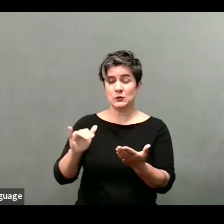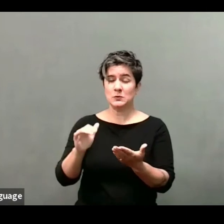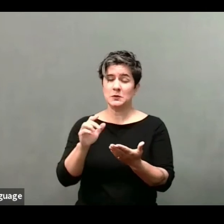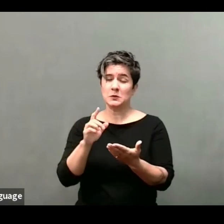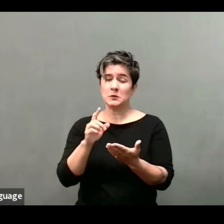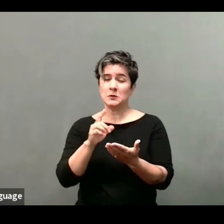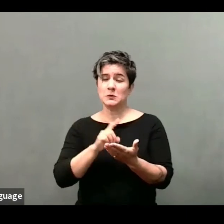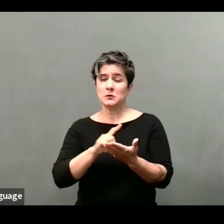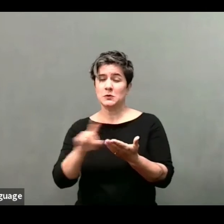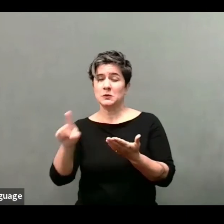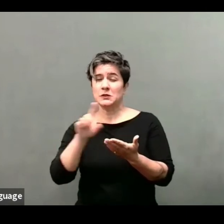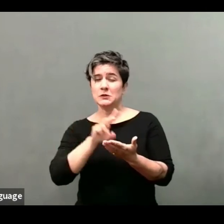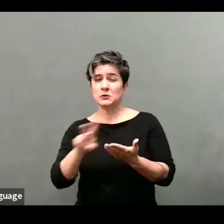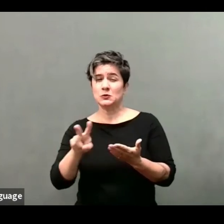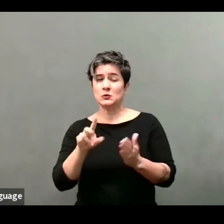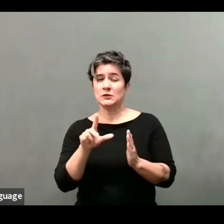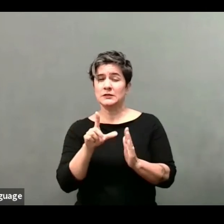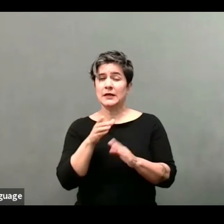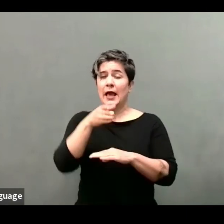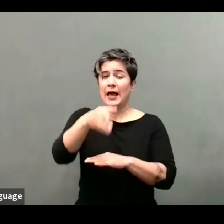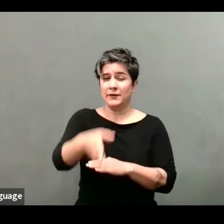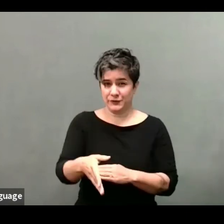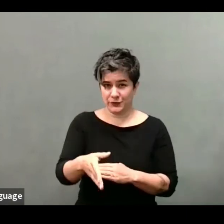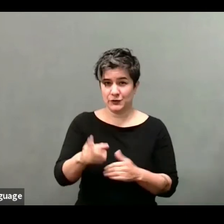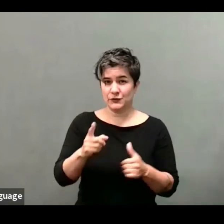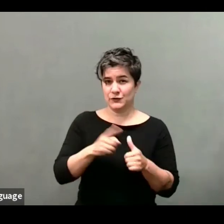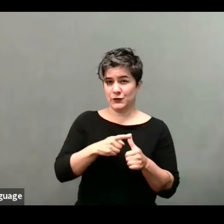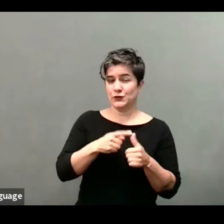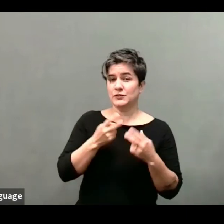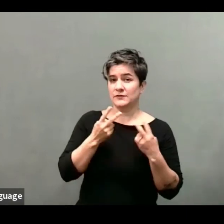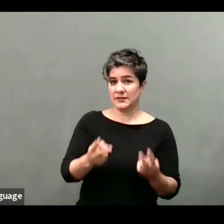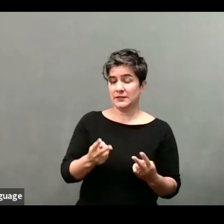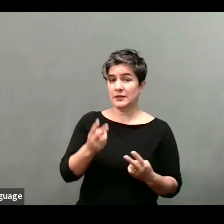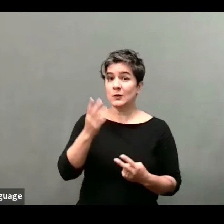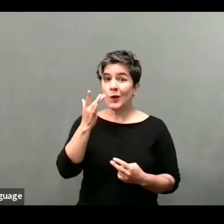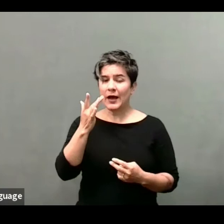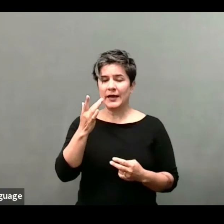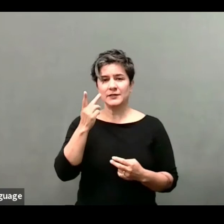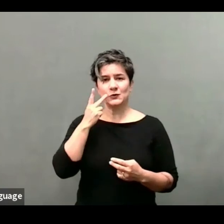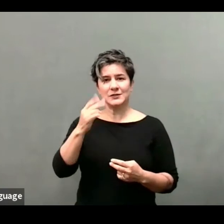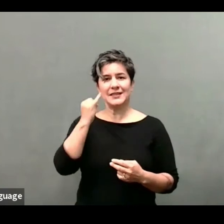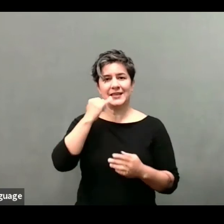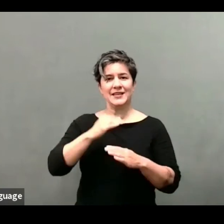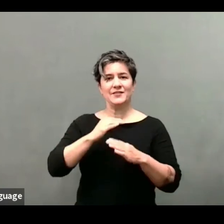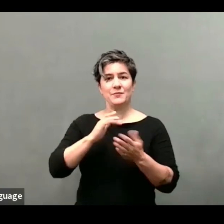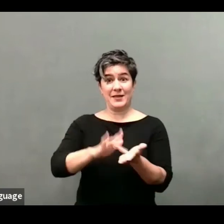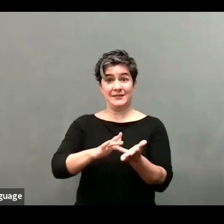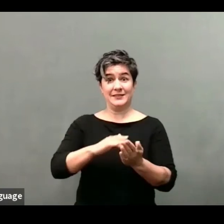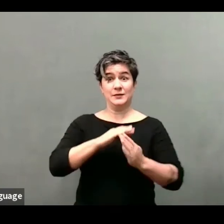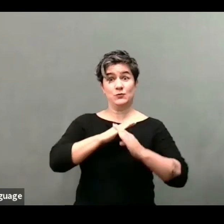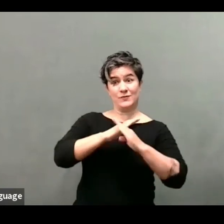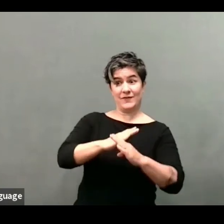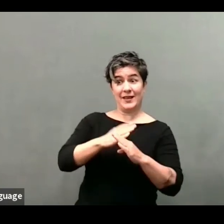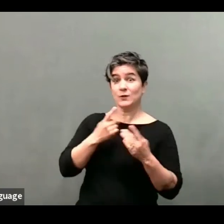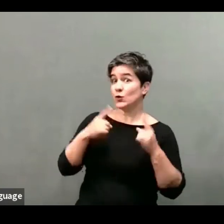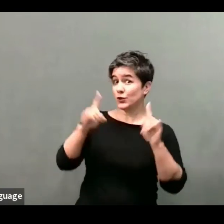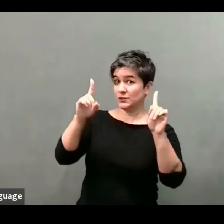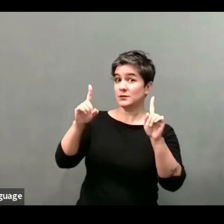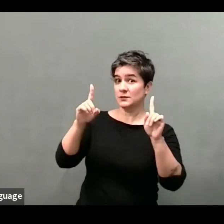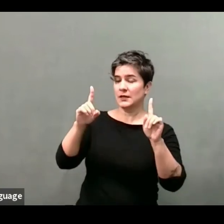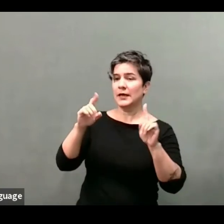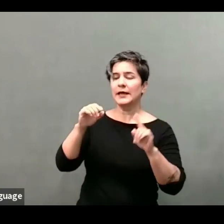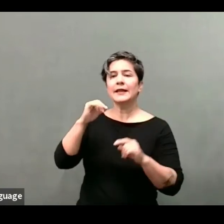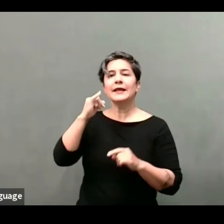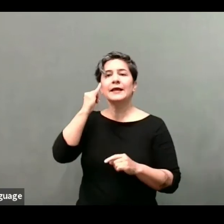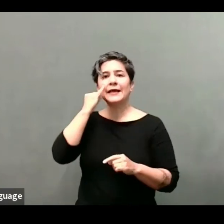weeks after the visit, just to make sure that those preventative medications, if they were taken, worked. And if the patient